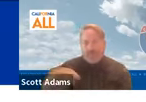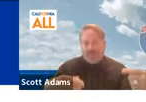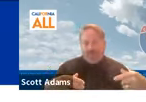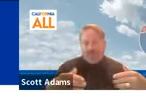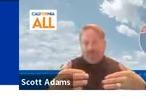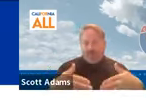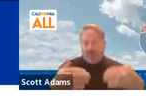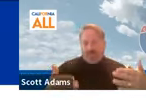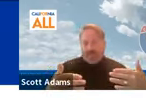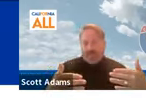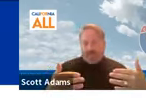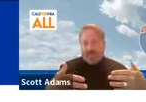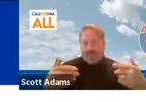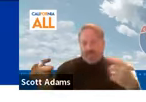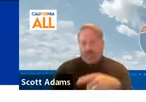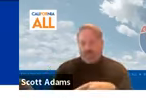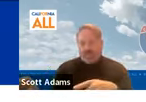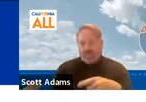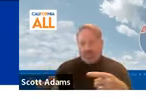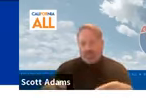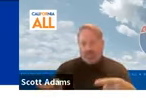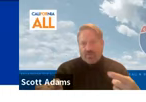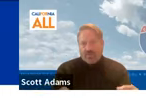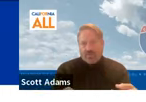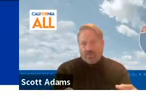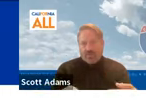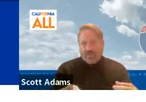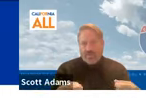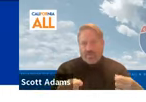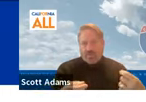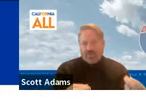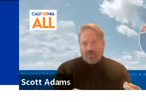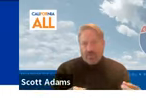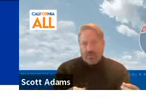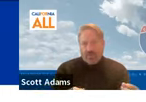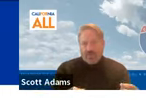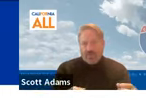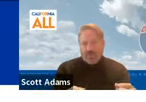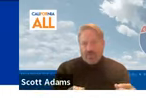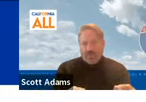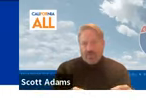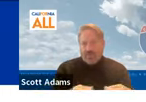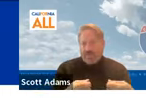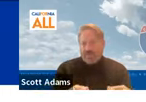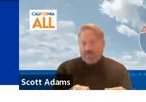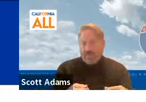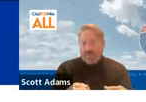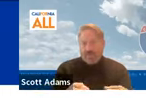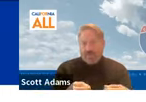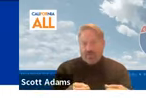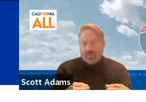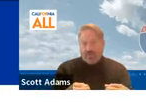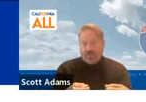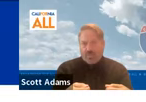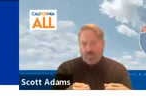folks who are doing similar work can find each other and that residents who are looking for services or support can find it